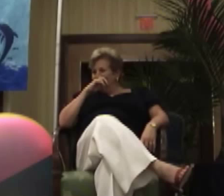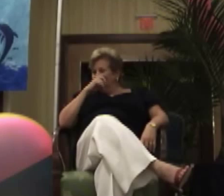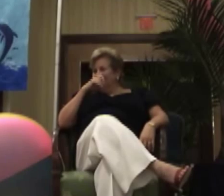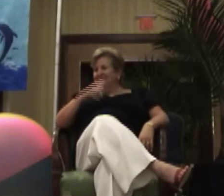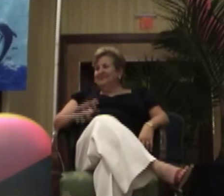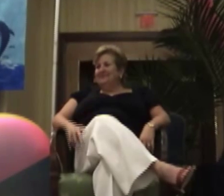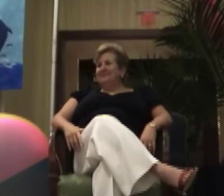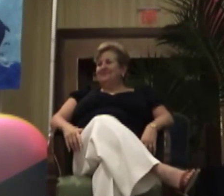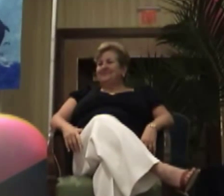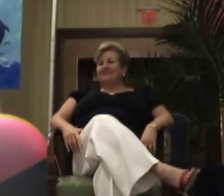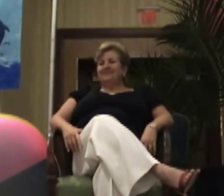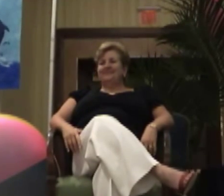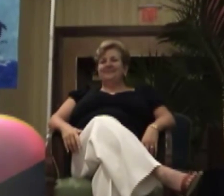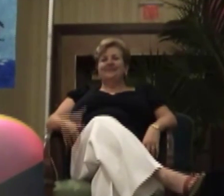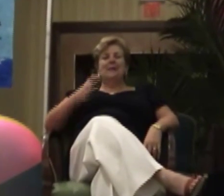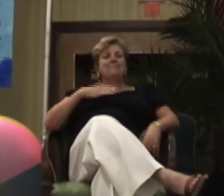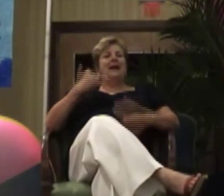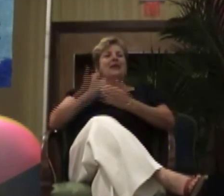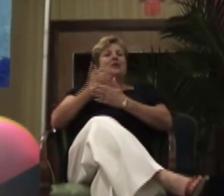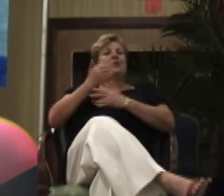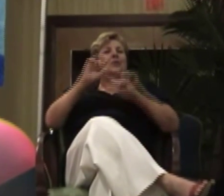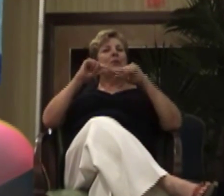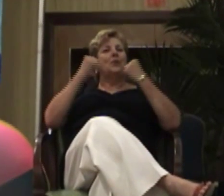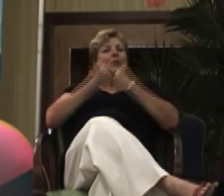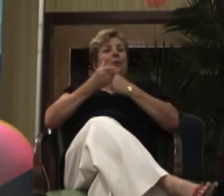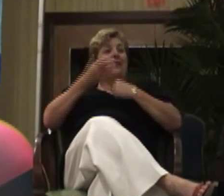My new home group there is the Unity Group.